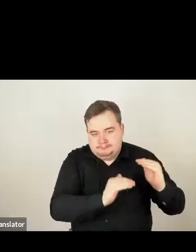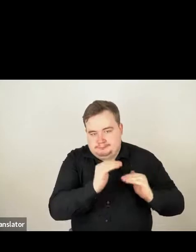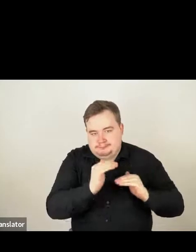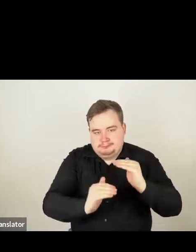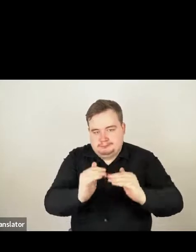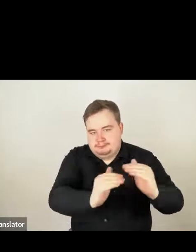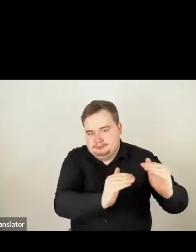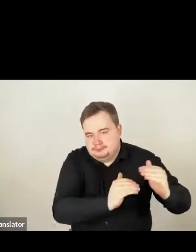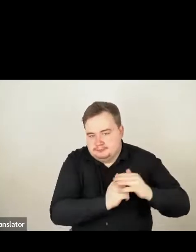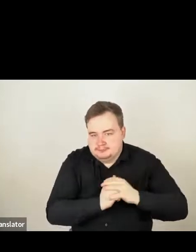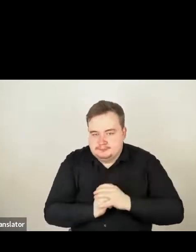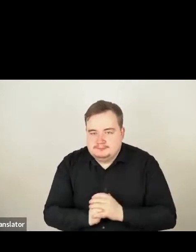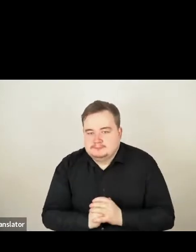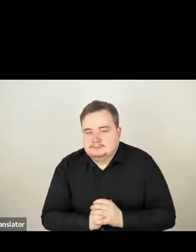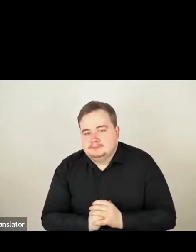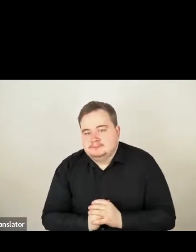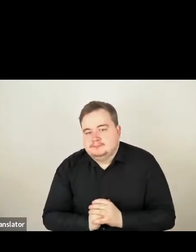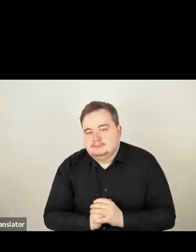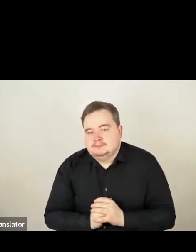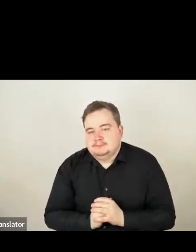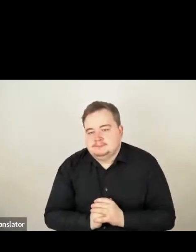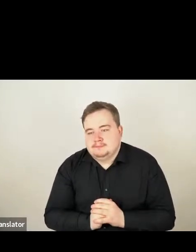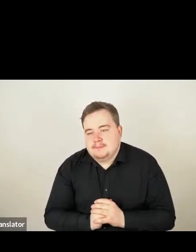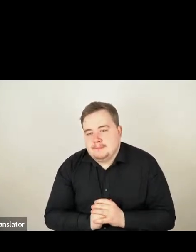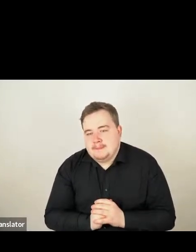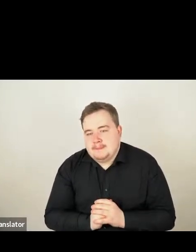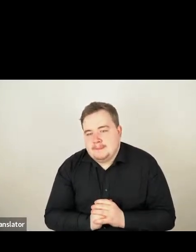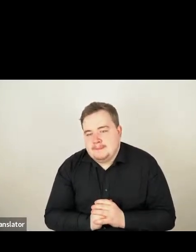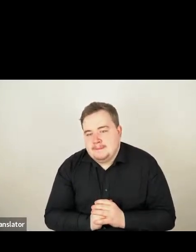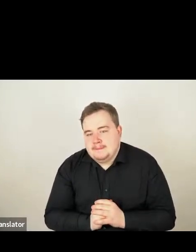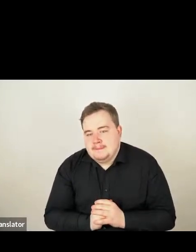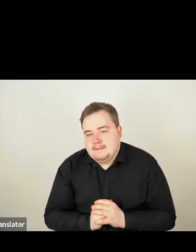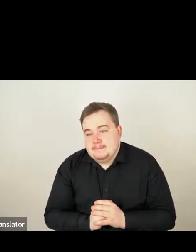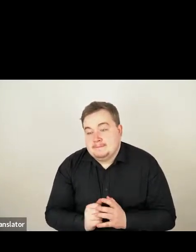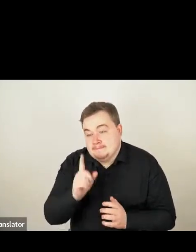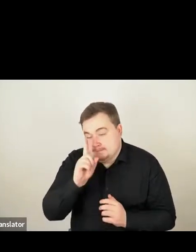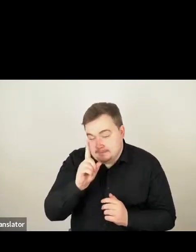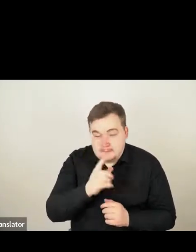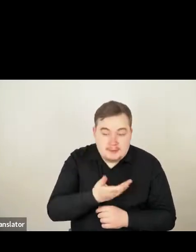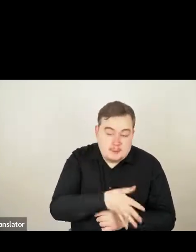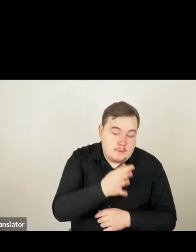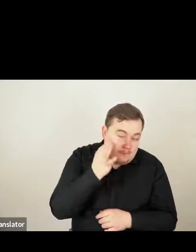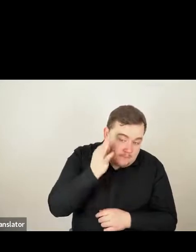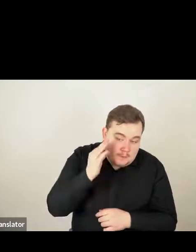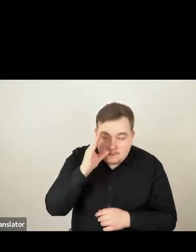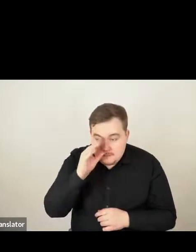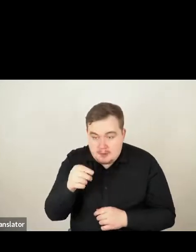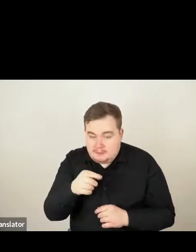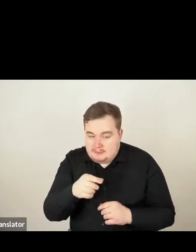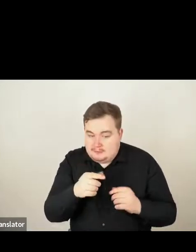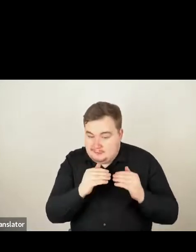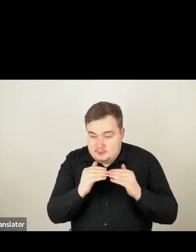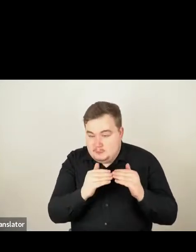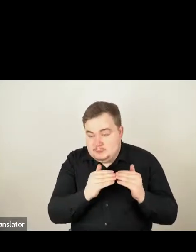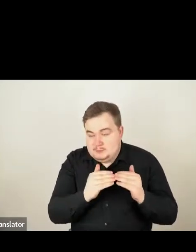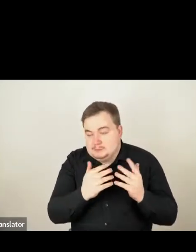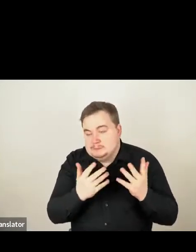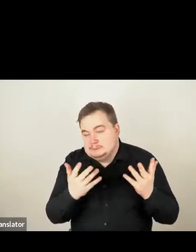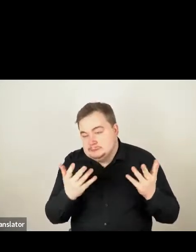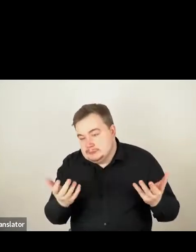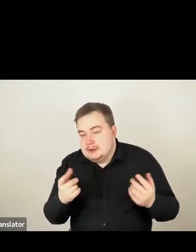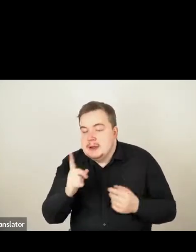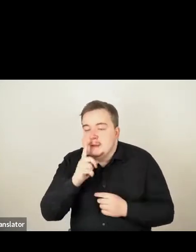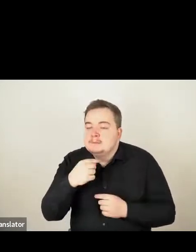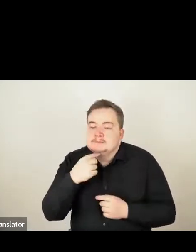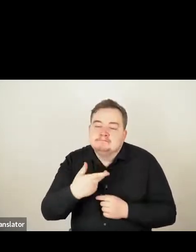that politicians will be looking at this is this beneficial to my political party when we're looking